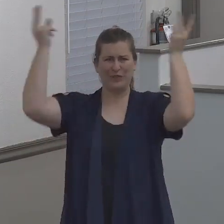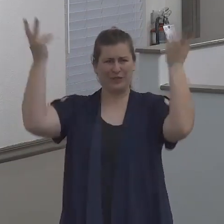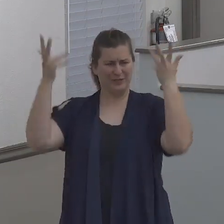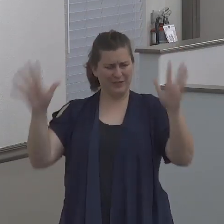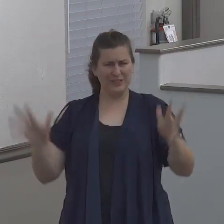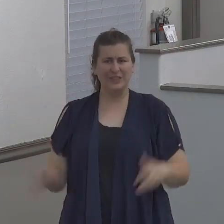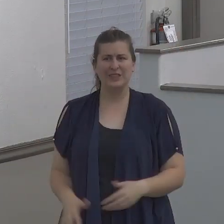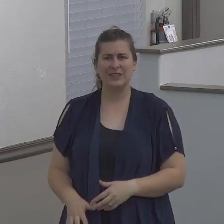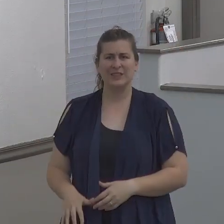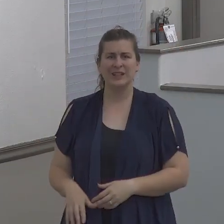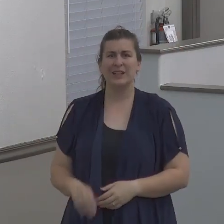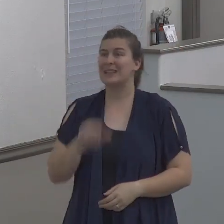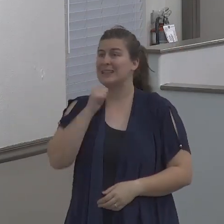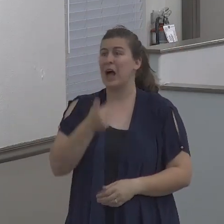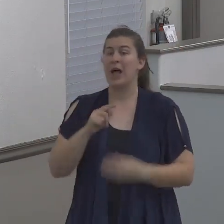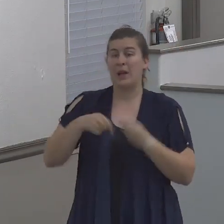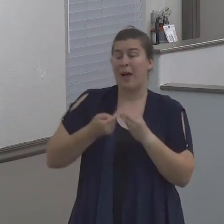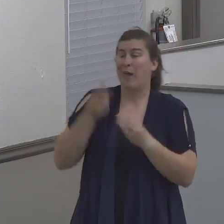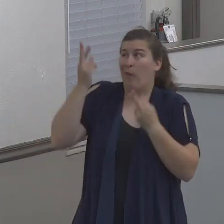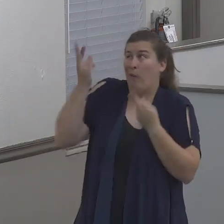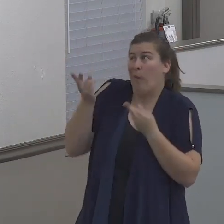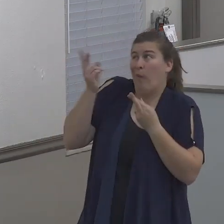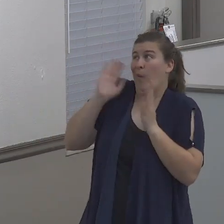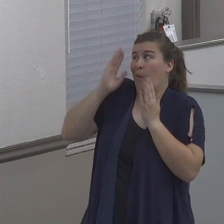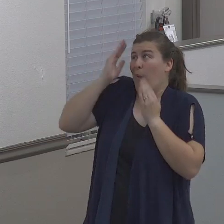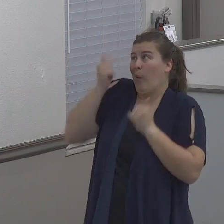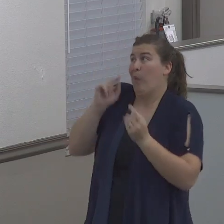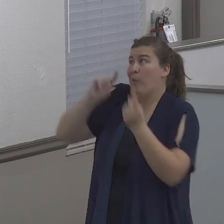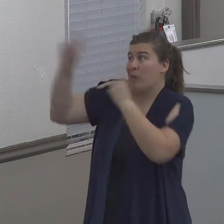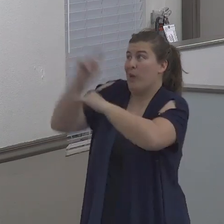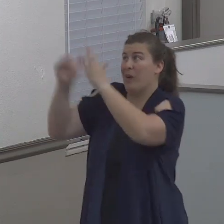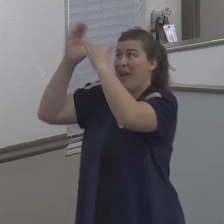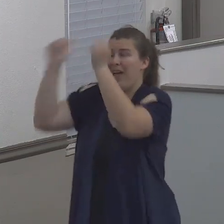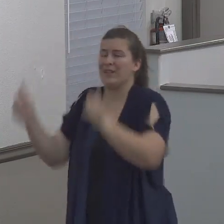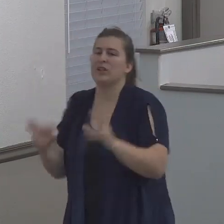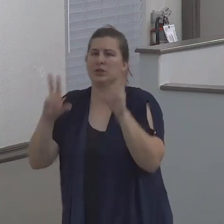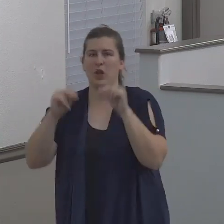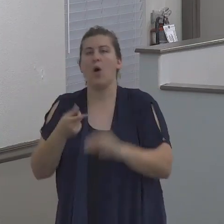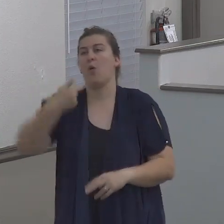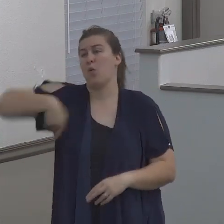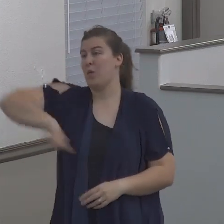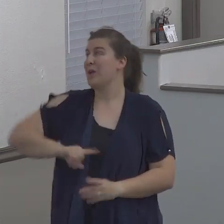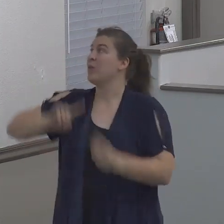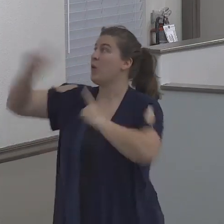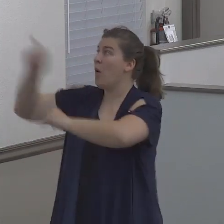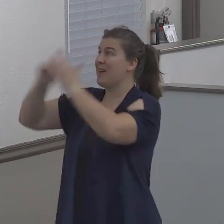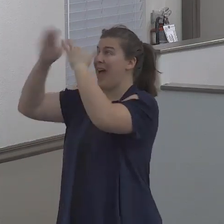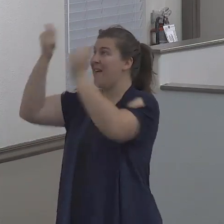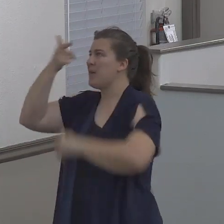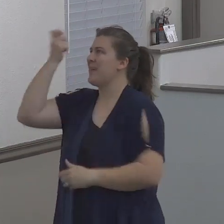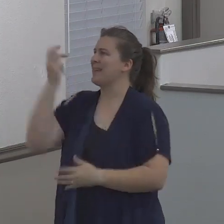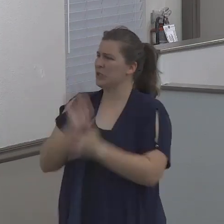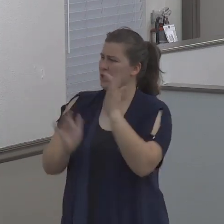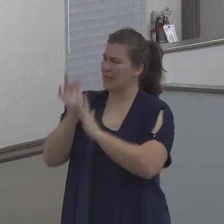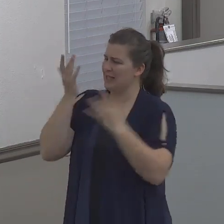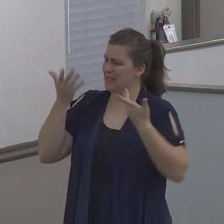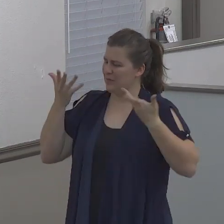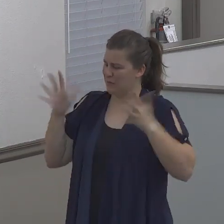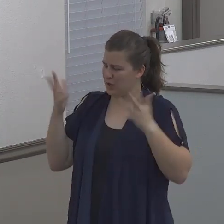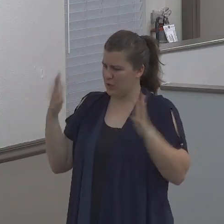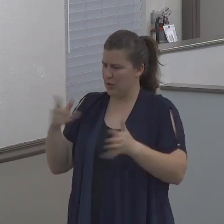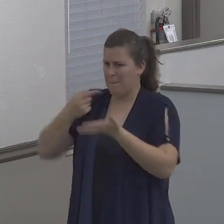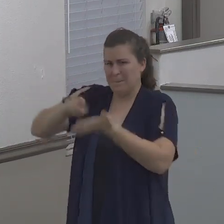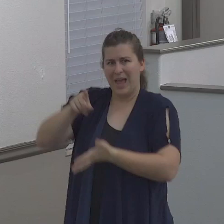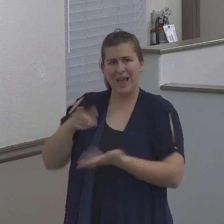devil. We already have the victory. Listen, it's not about I hope we get to heaven. It's about we're going to heaven because